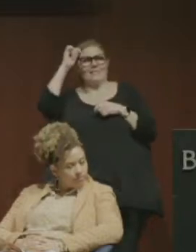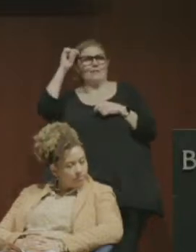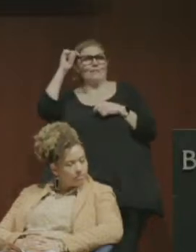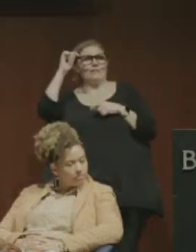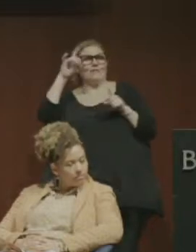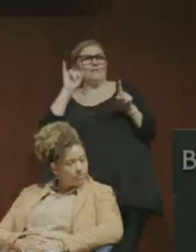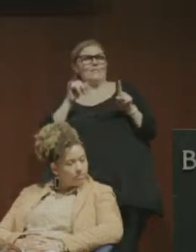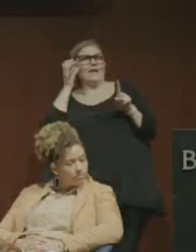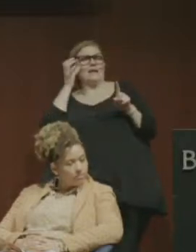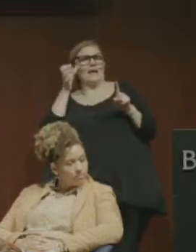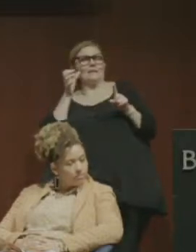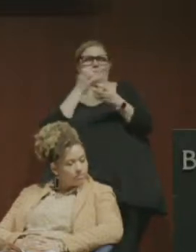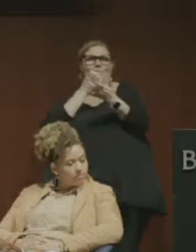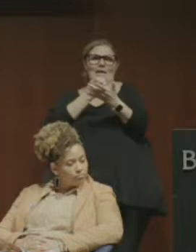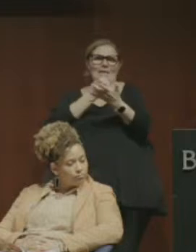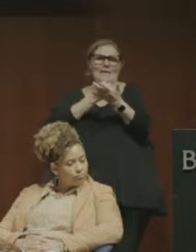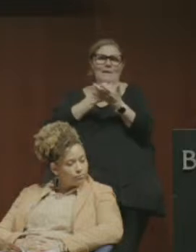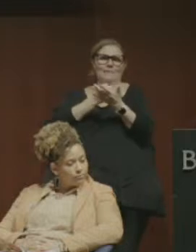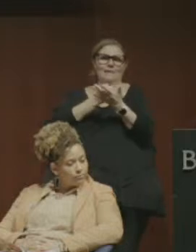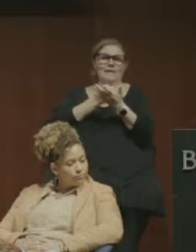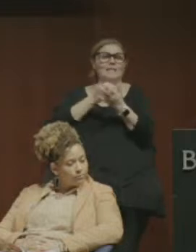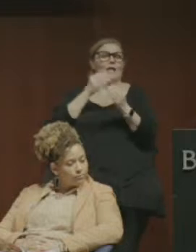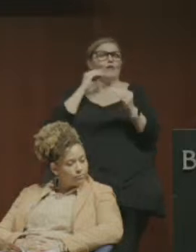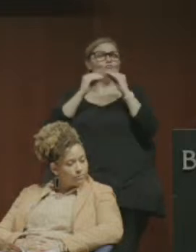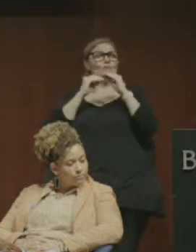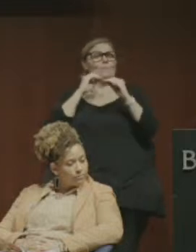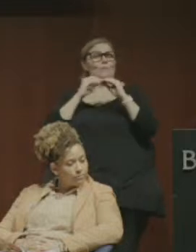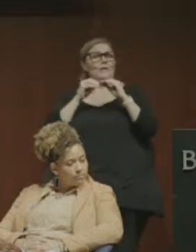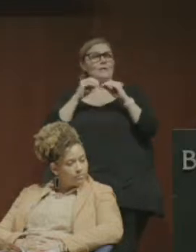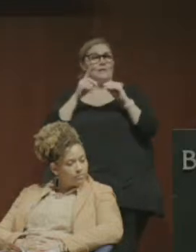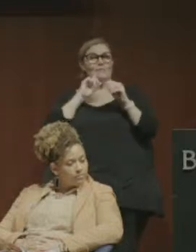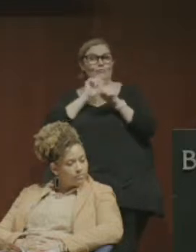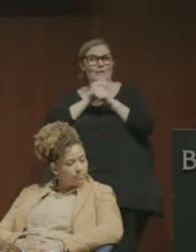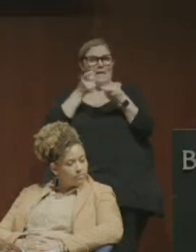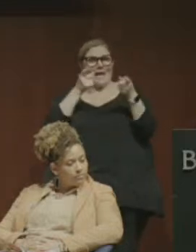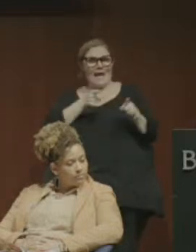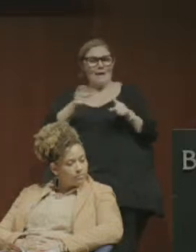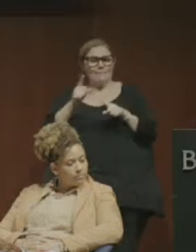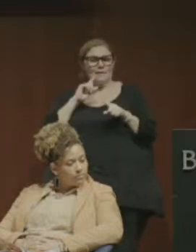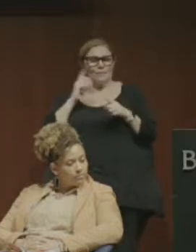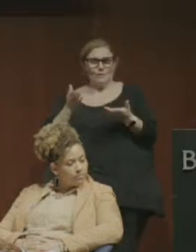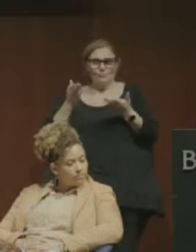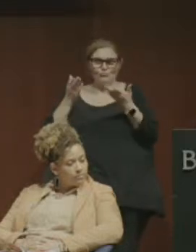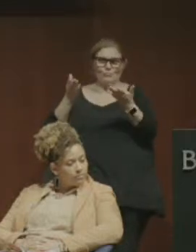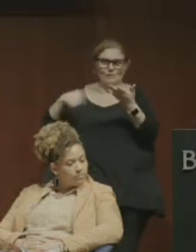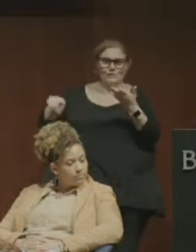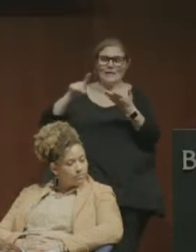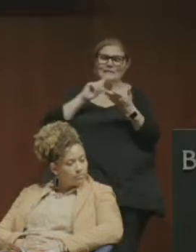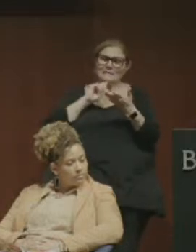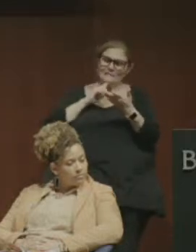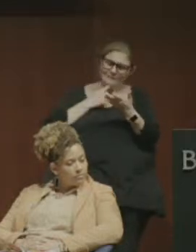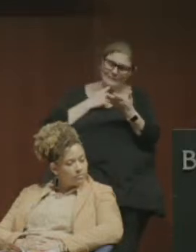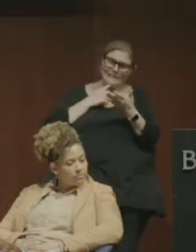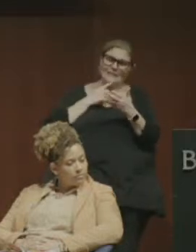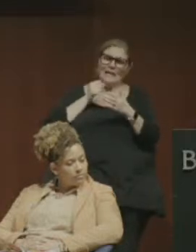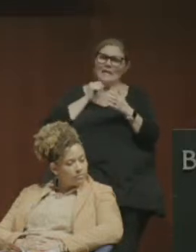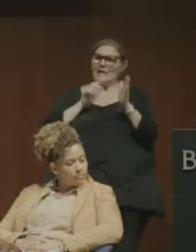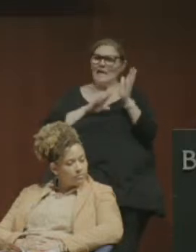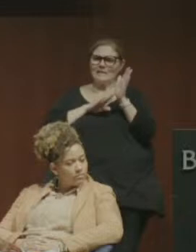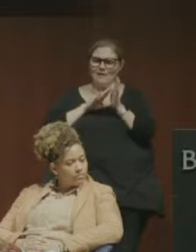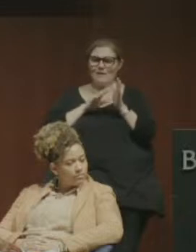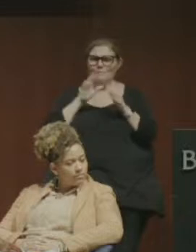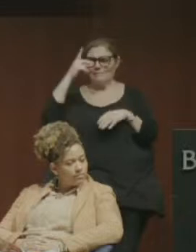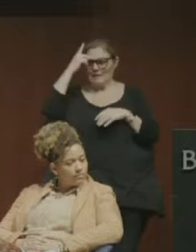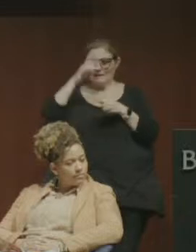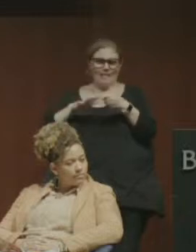windfall economically that reparations, if it came to pass, would bring to this severely underdeveloped and politically